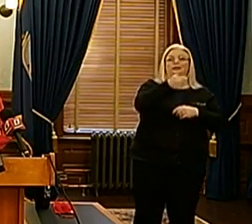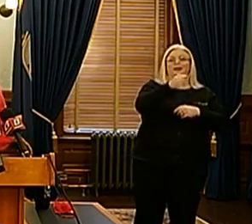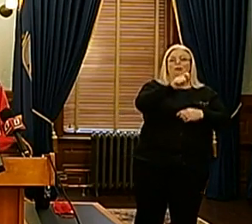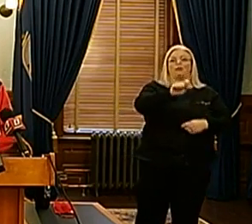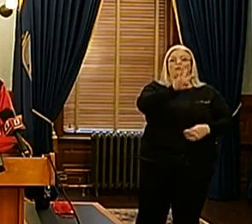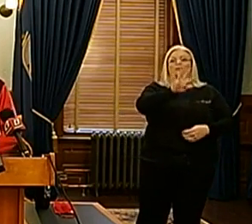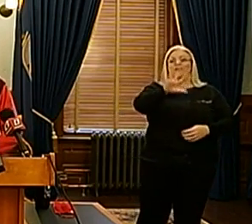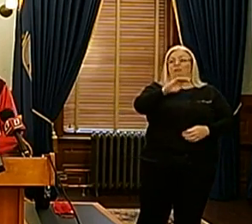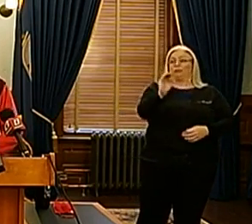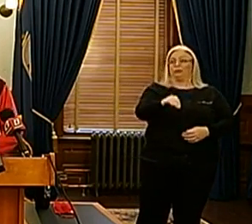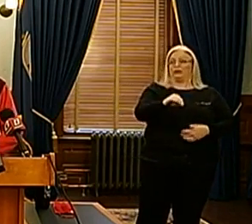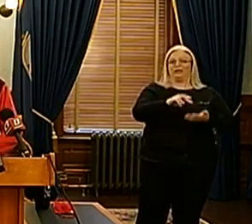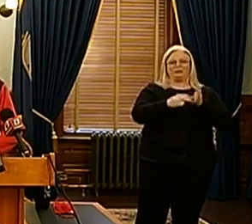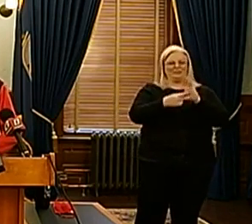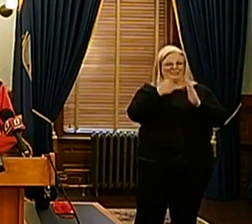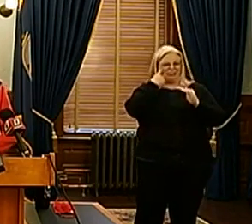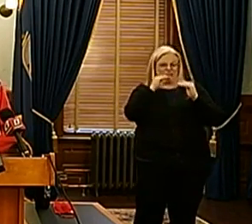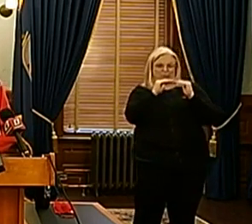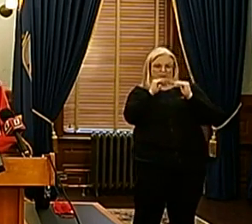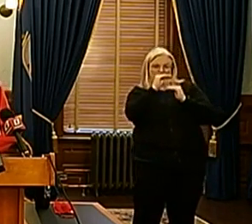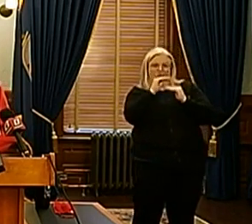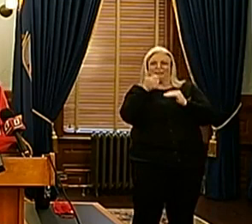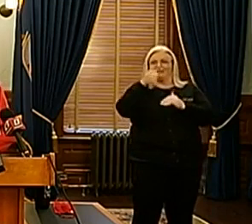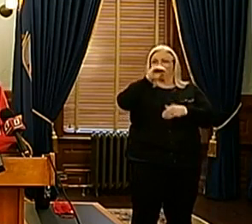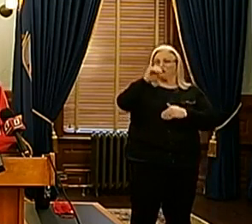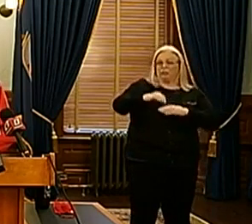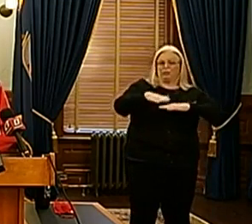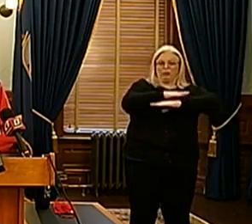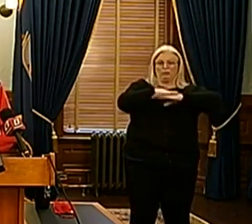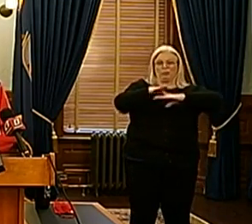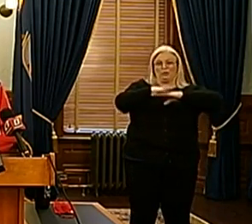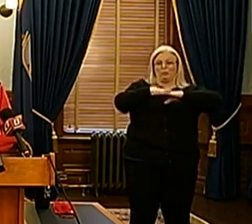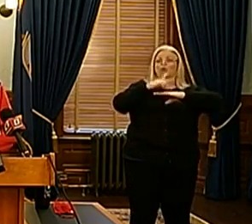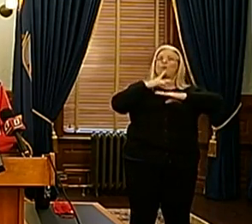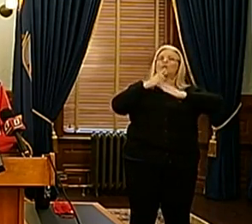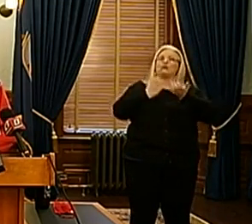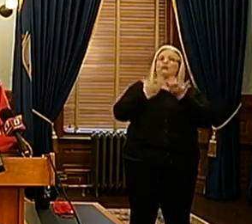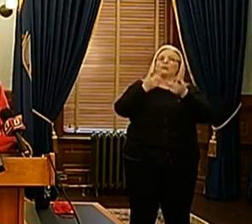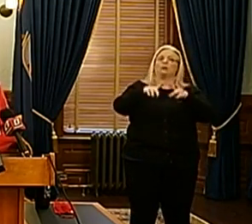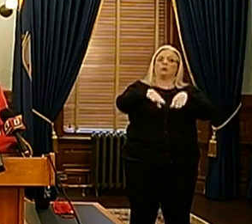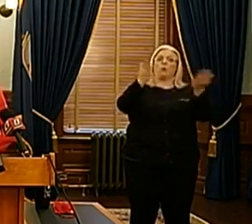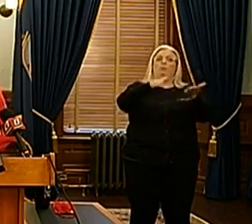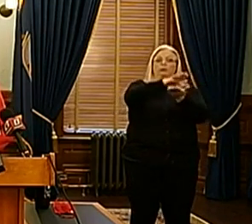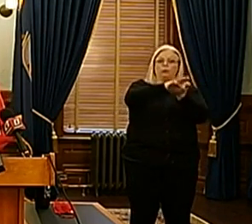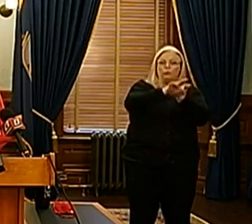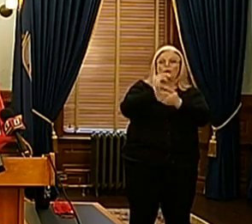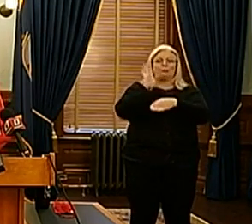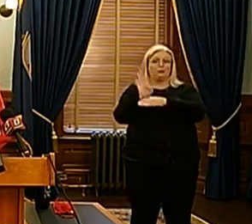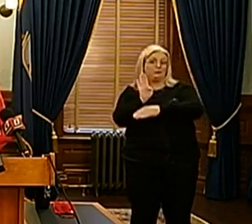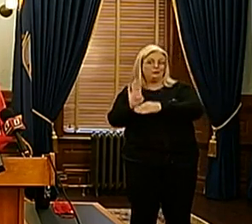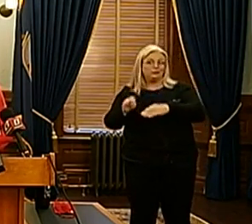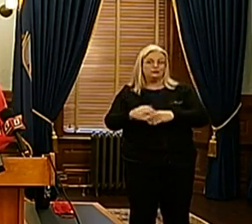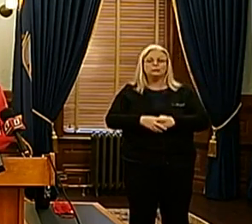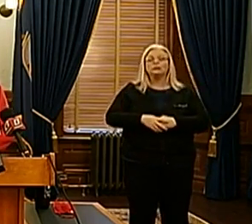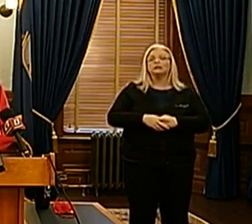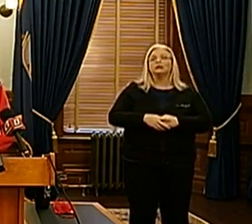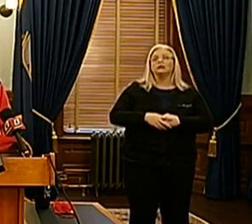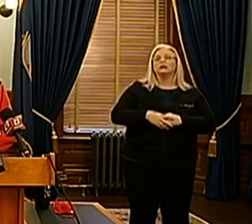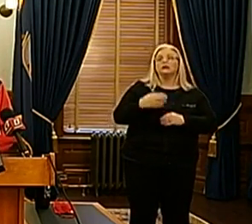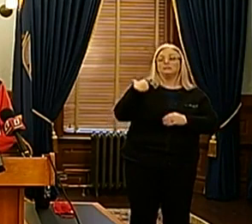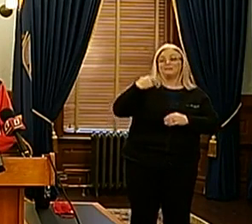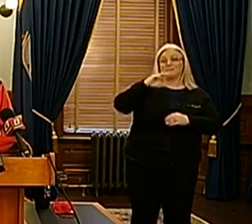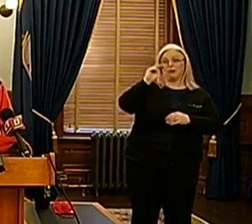10.54%, which is just above the 10% threshold recommended to open schools and businesses. On